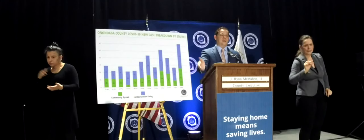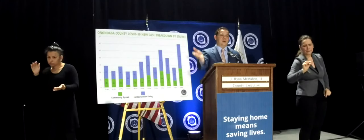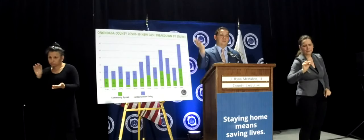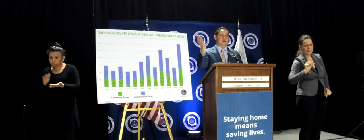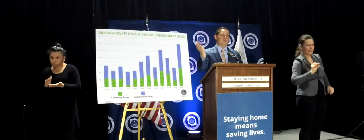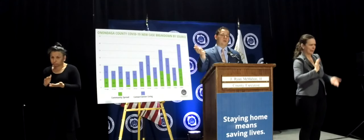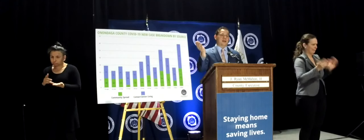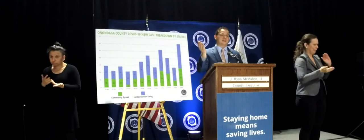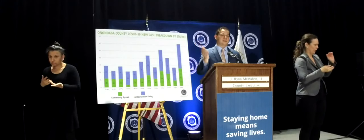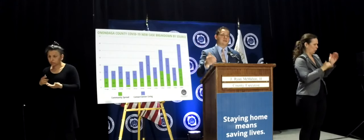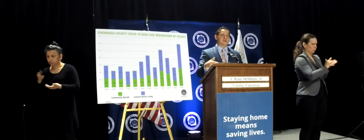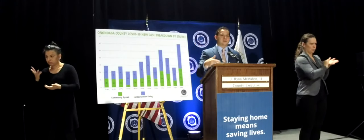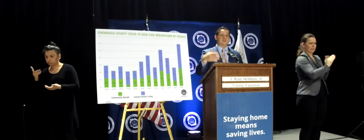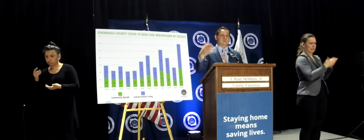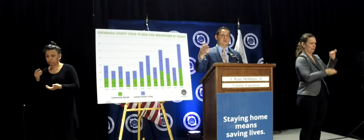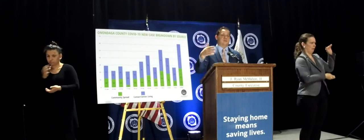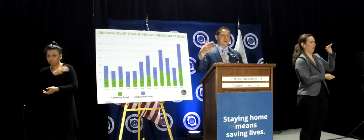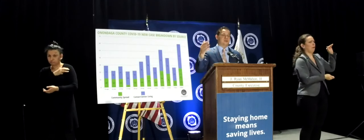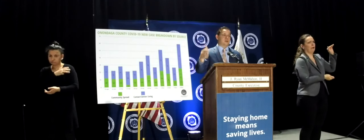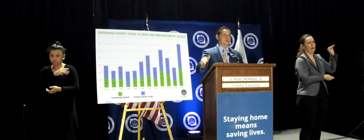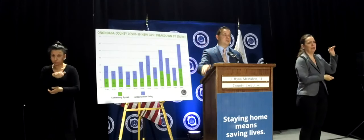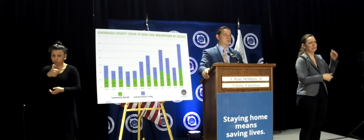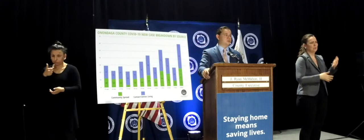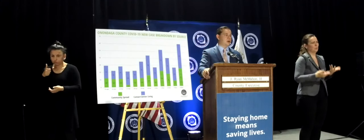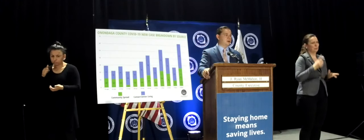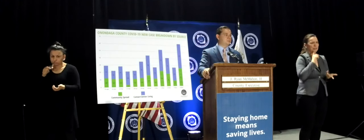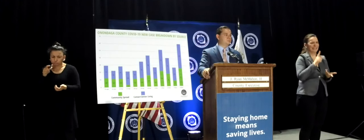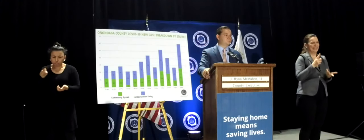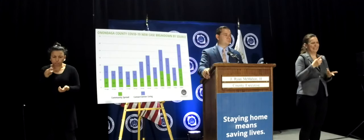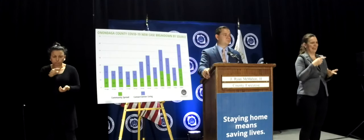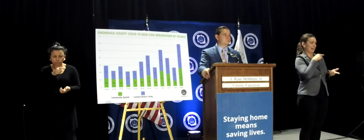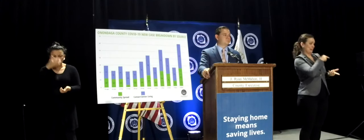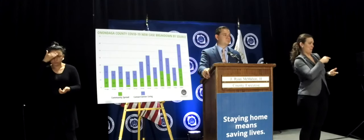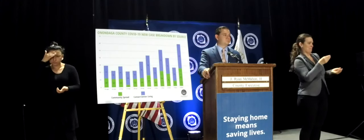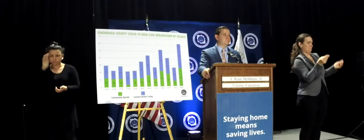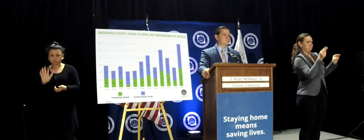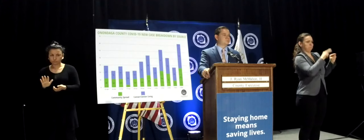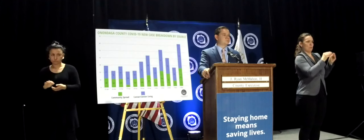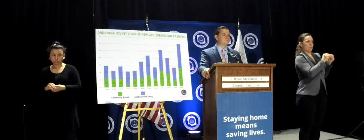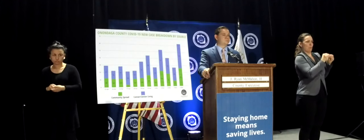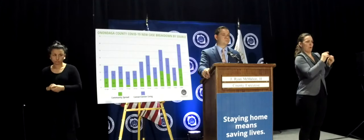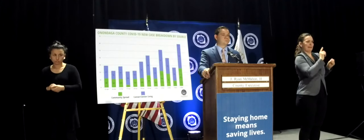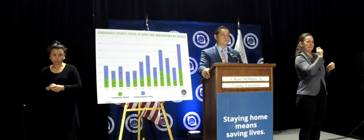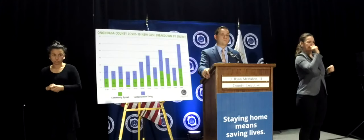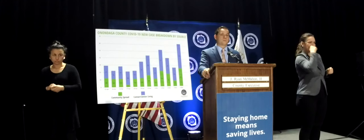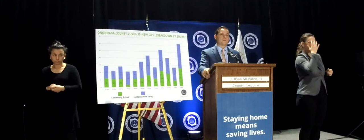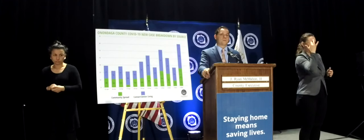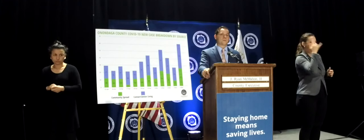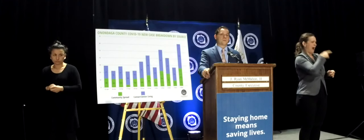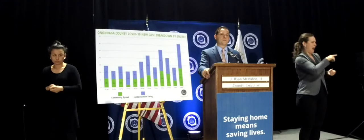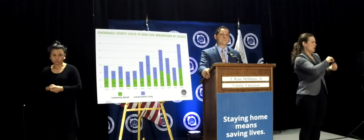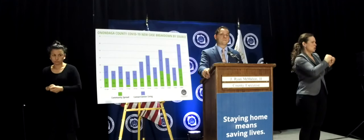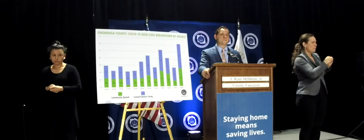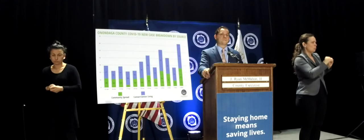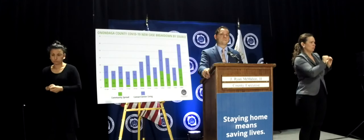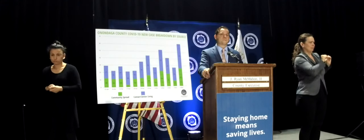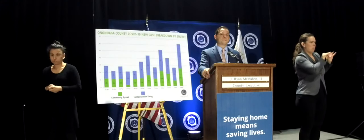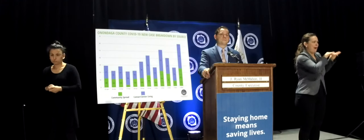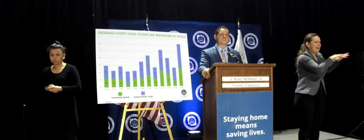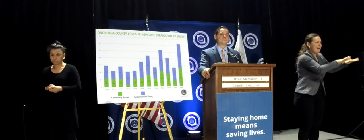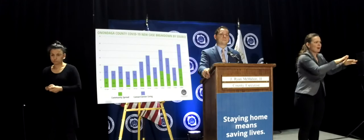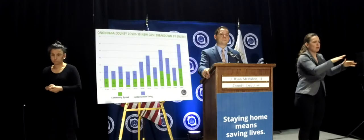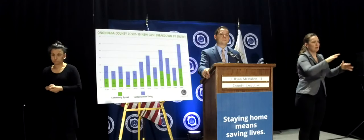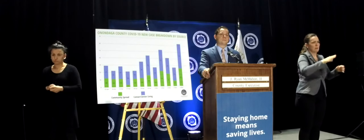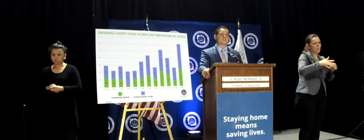That's why they have done more testing, is because their infection rates are so much higher. What are your thoughts on the governor had